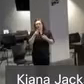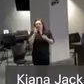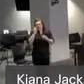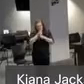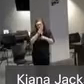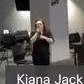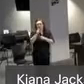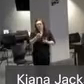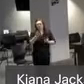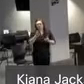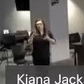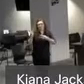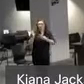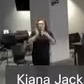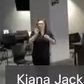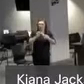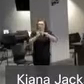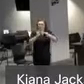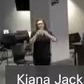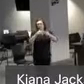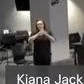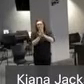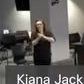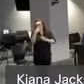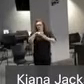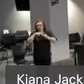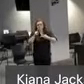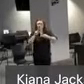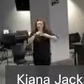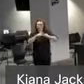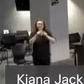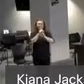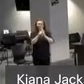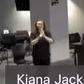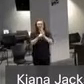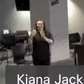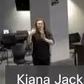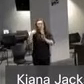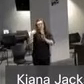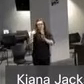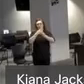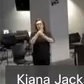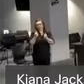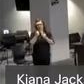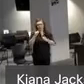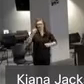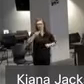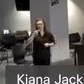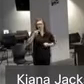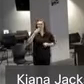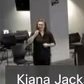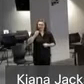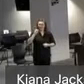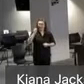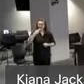year. The first is the State Employer Contribution Resolution, which is entitled SHBP, State